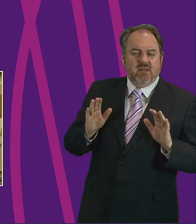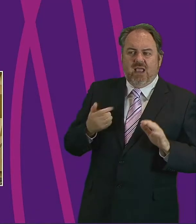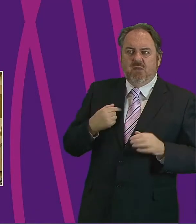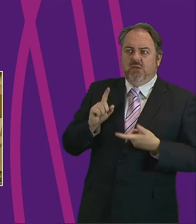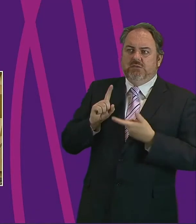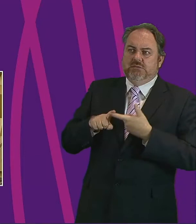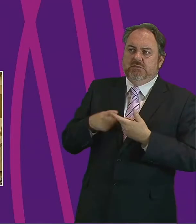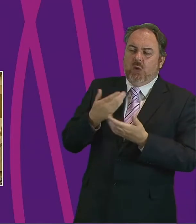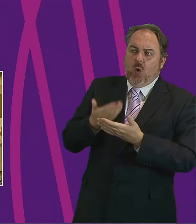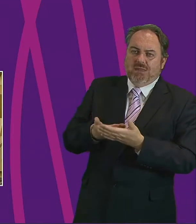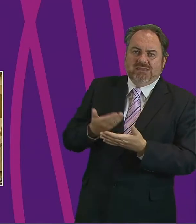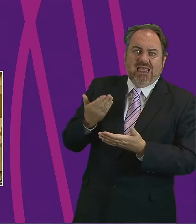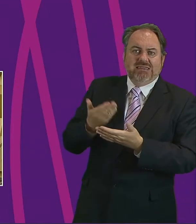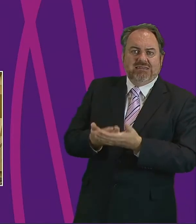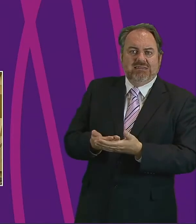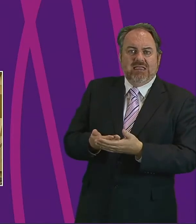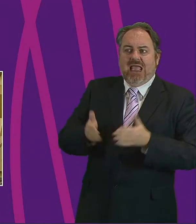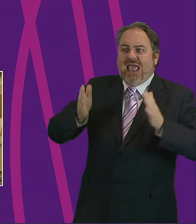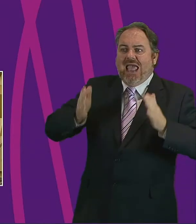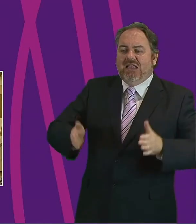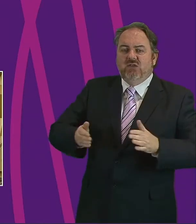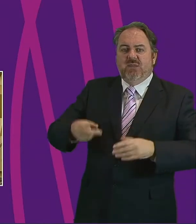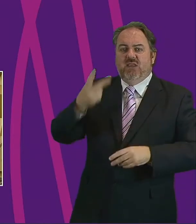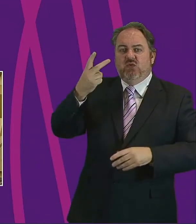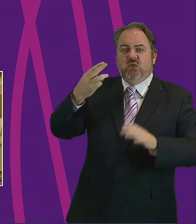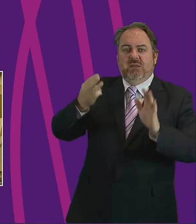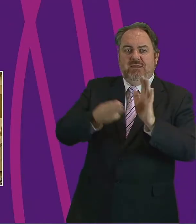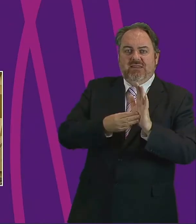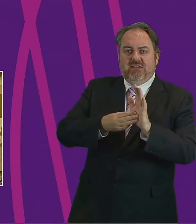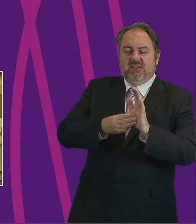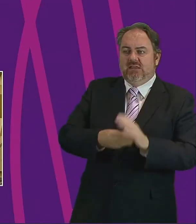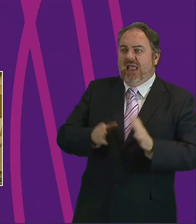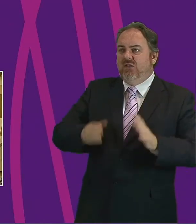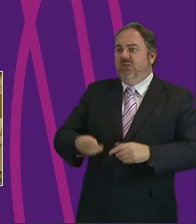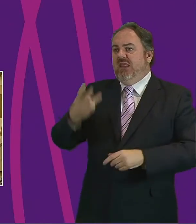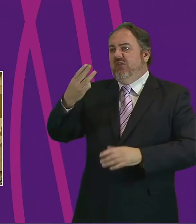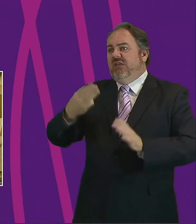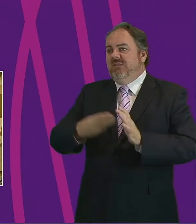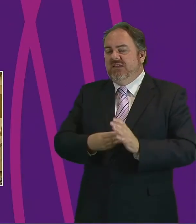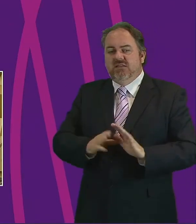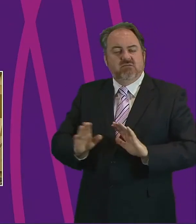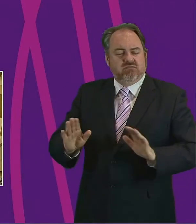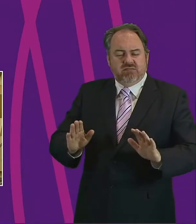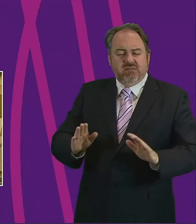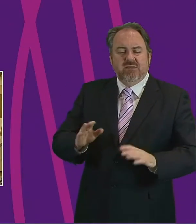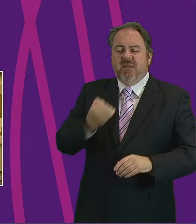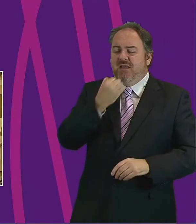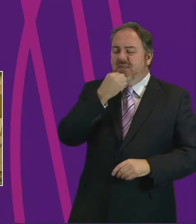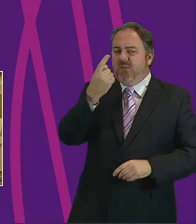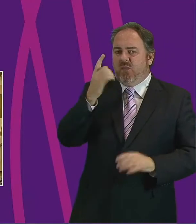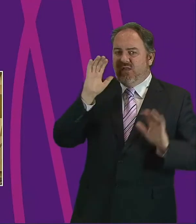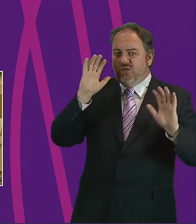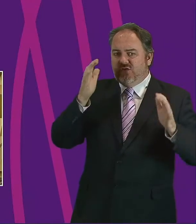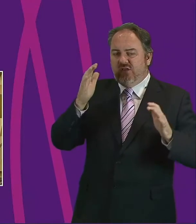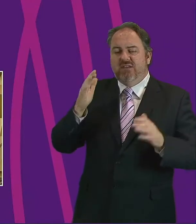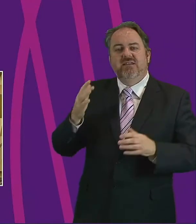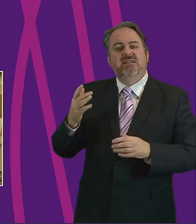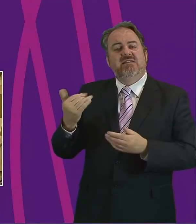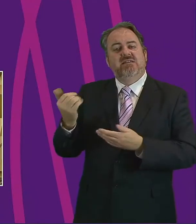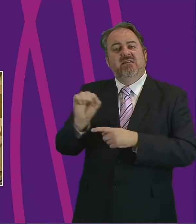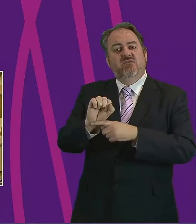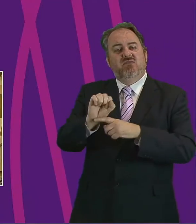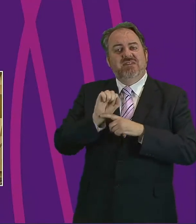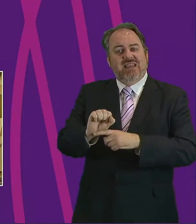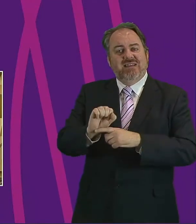fixation on a particular distance. I just want to keep people safe, and I want to do that in a way that is as conducive as possible to